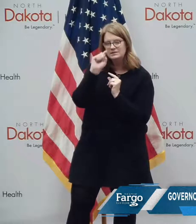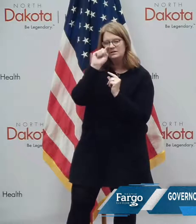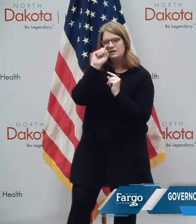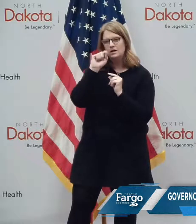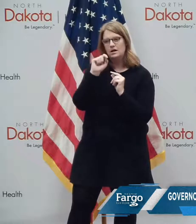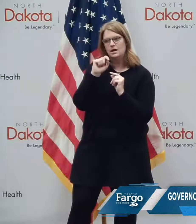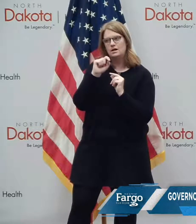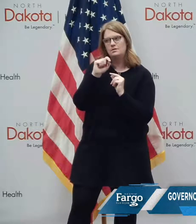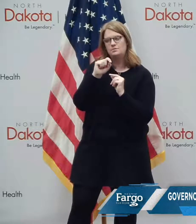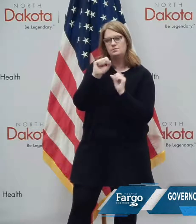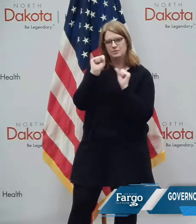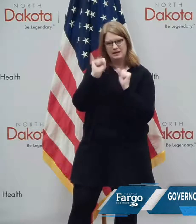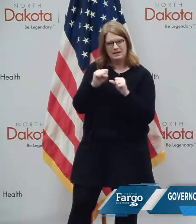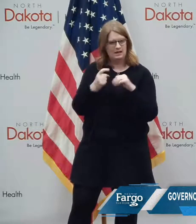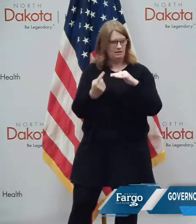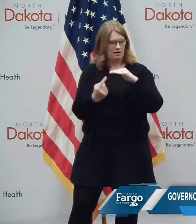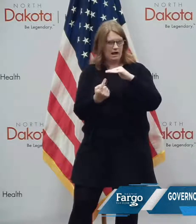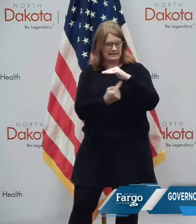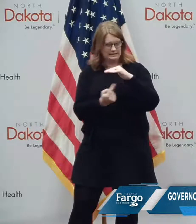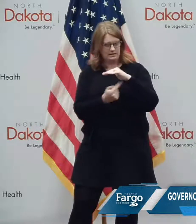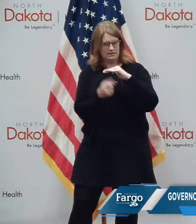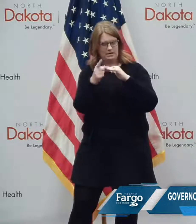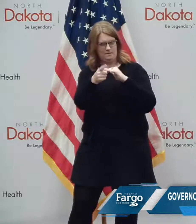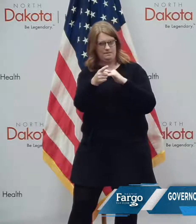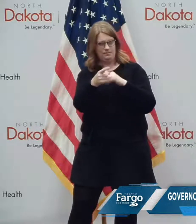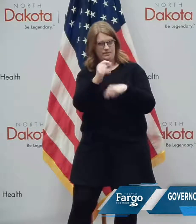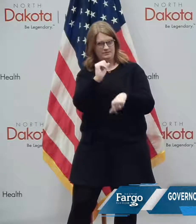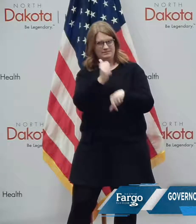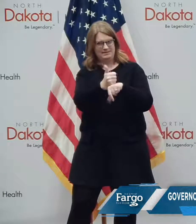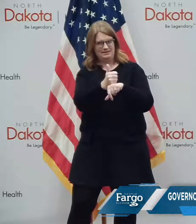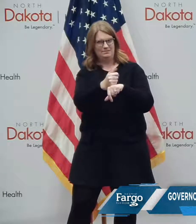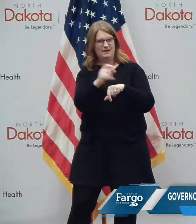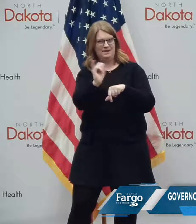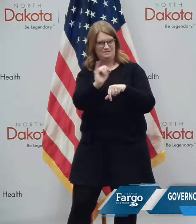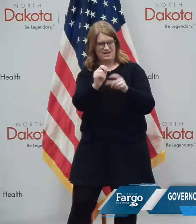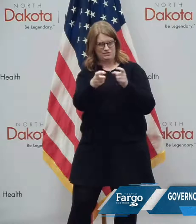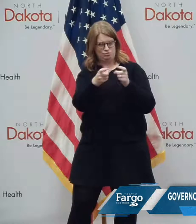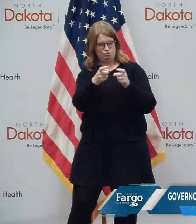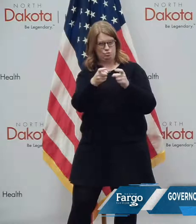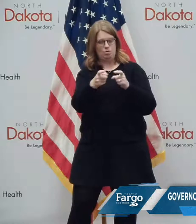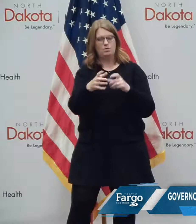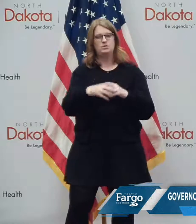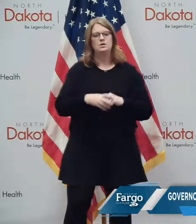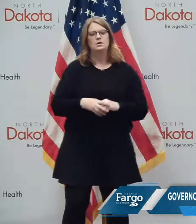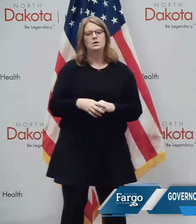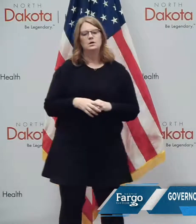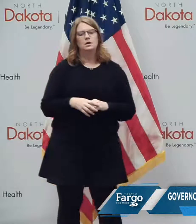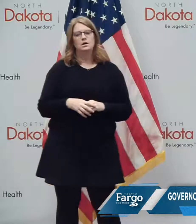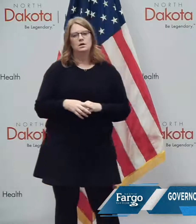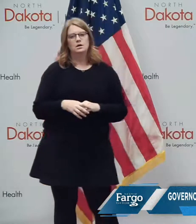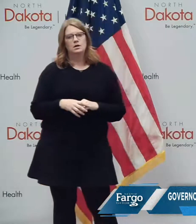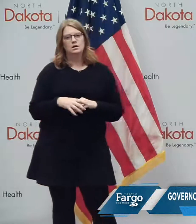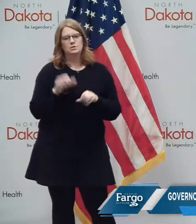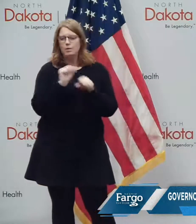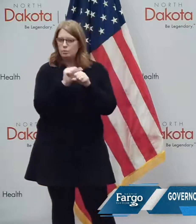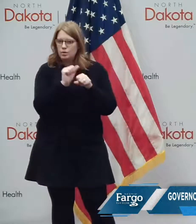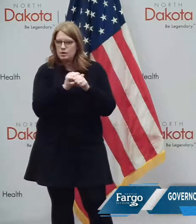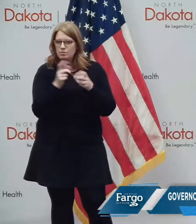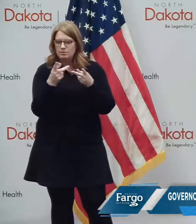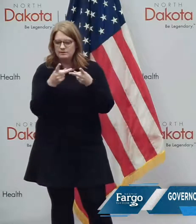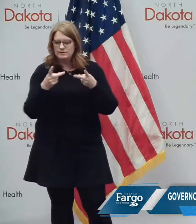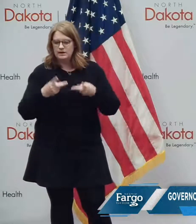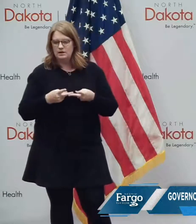them isolated and implement infection control measures. We're taking a hard look at working with facilities who've